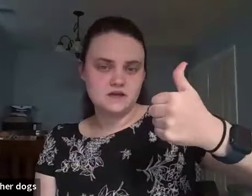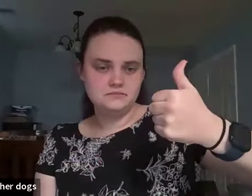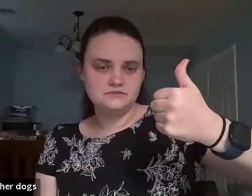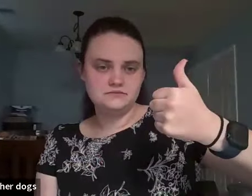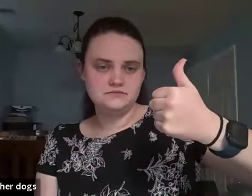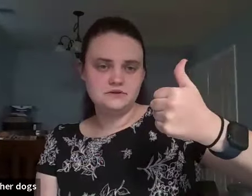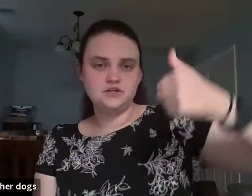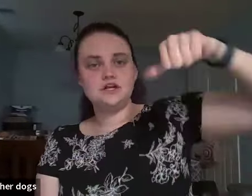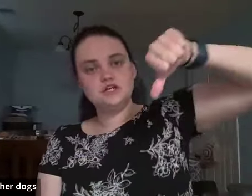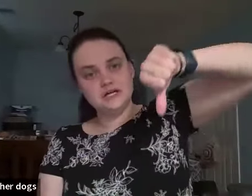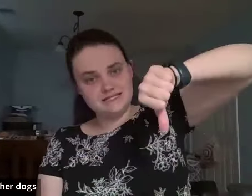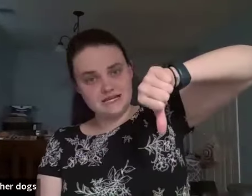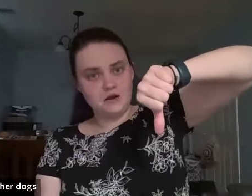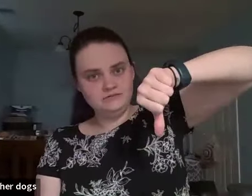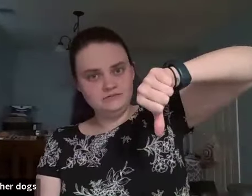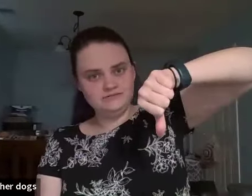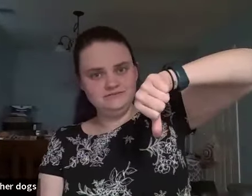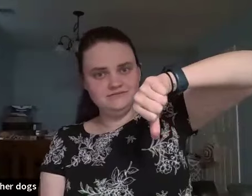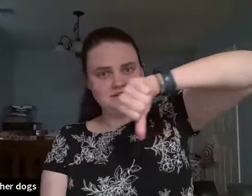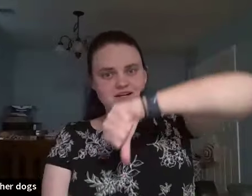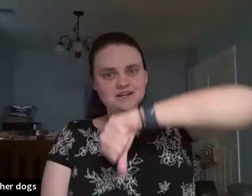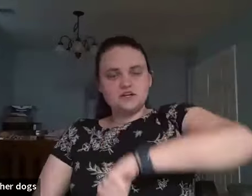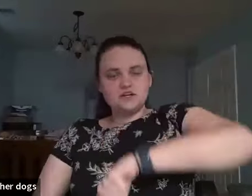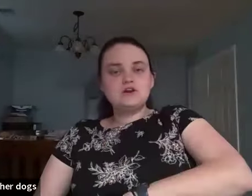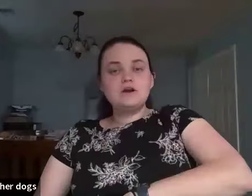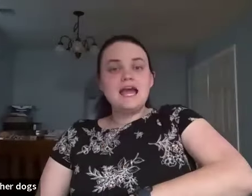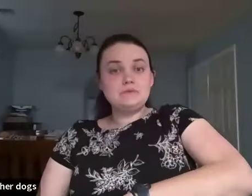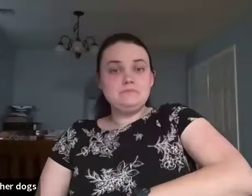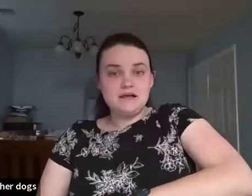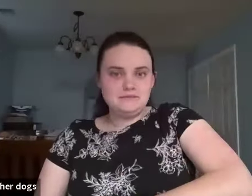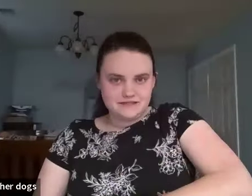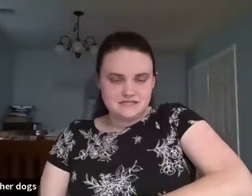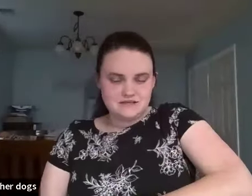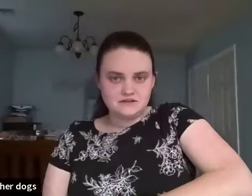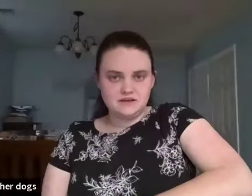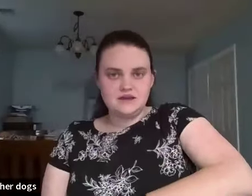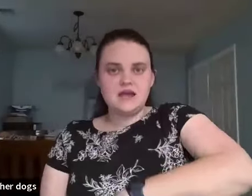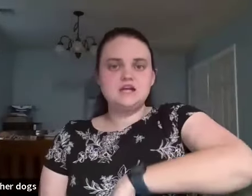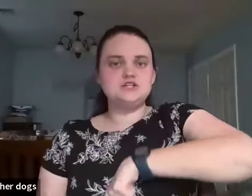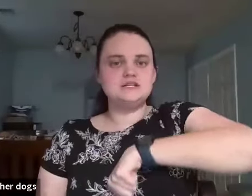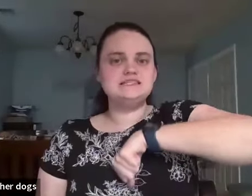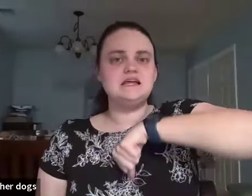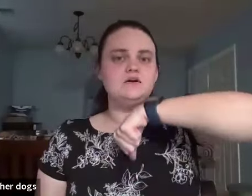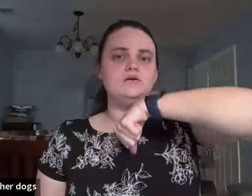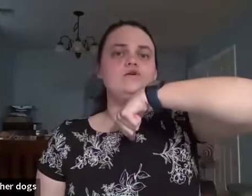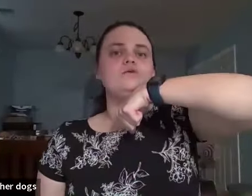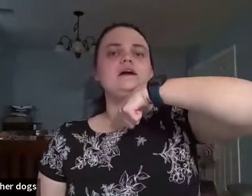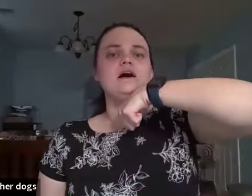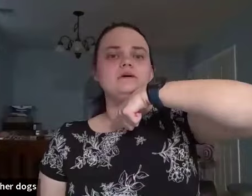up. You're going to turn it down. You're going to start at your belly button typically, and you're going to slide it all the way up.